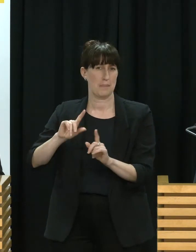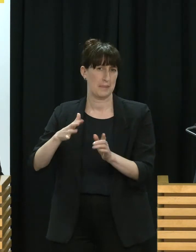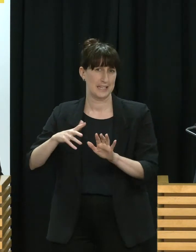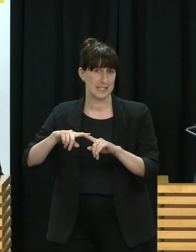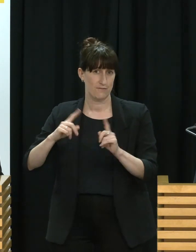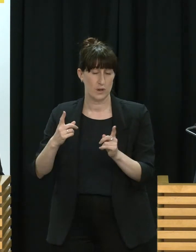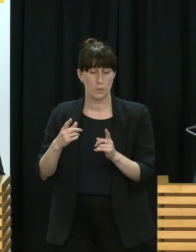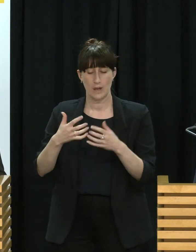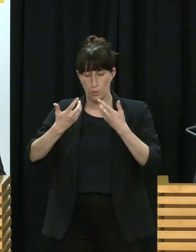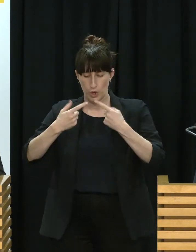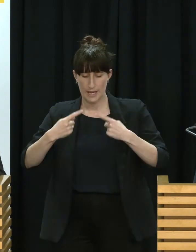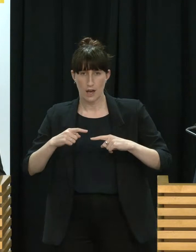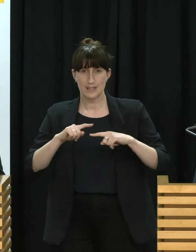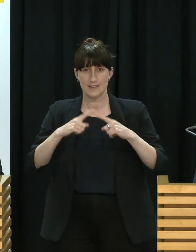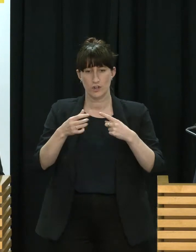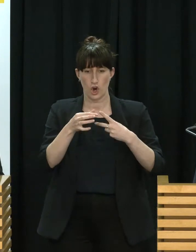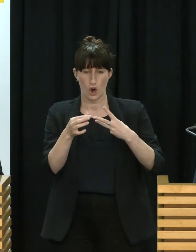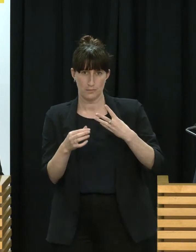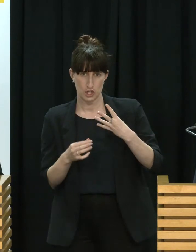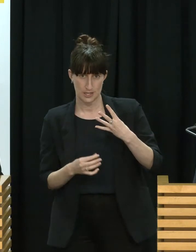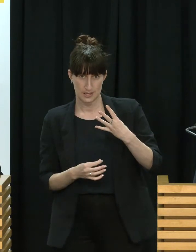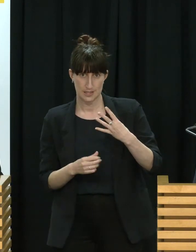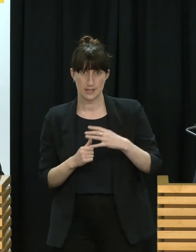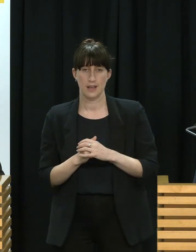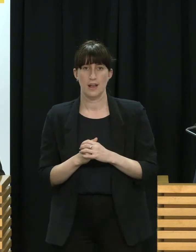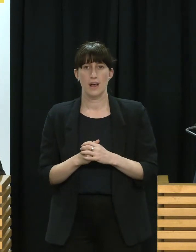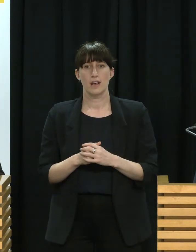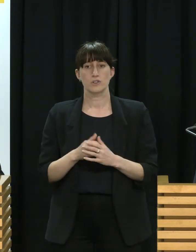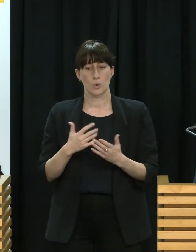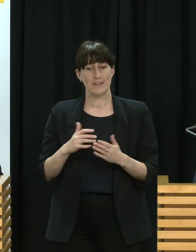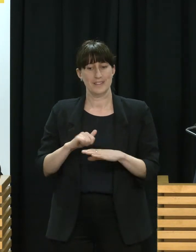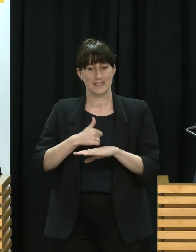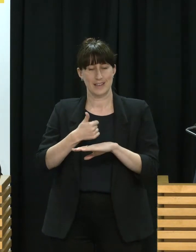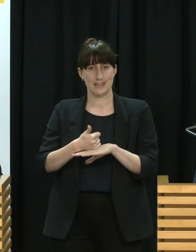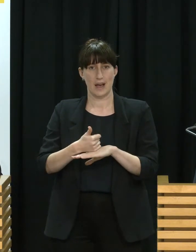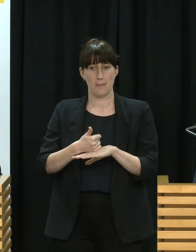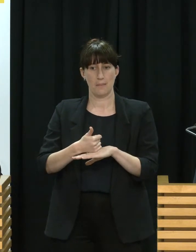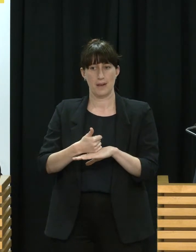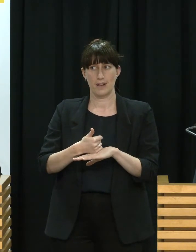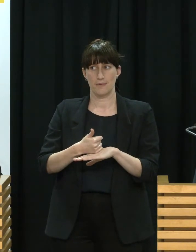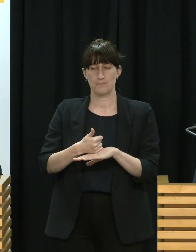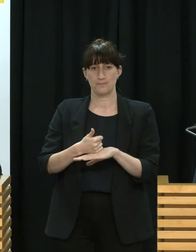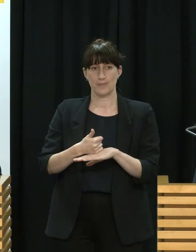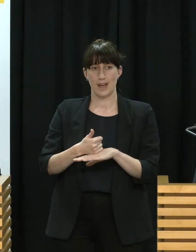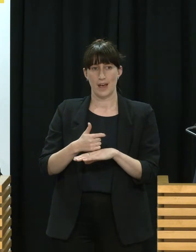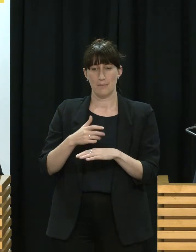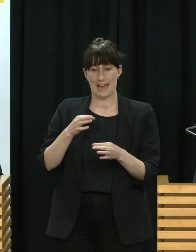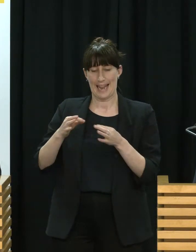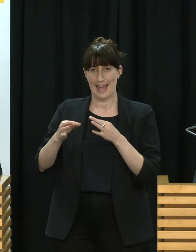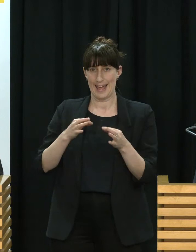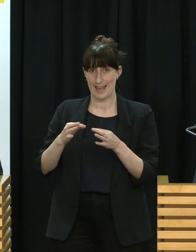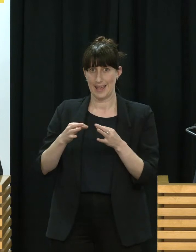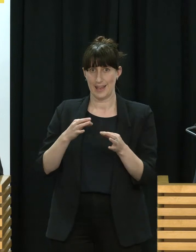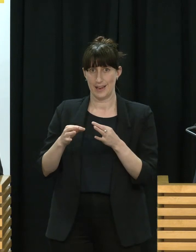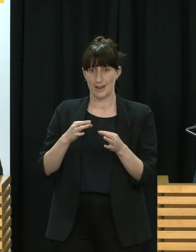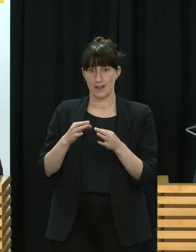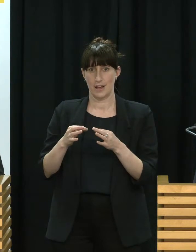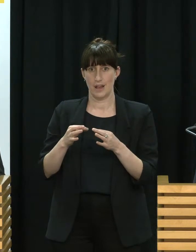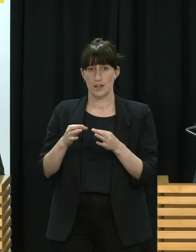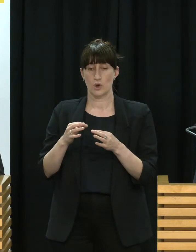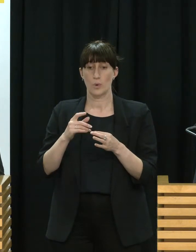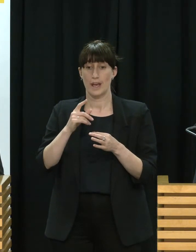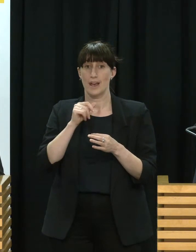on those scenarios now. It's one of the reasons we've got space set aside specifically for Trans-Tasman contingency in our managed isolation